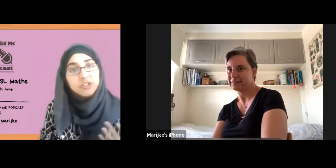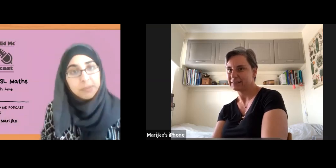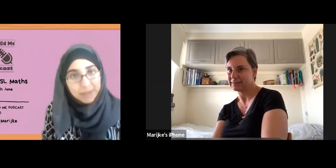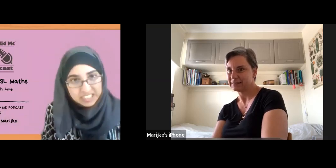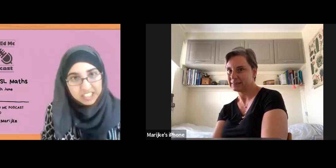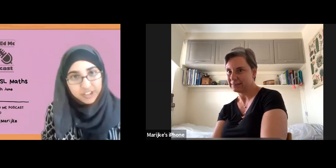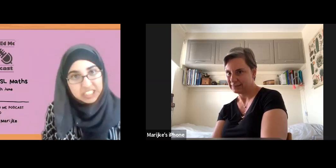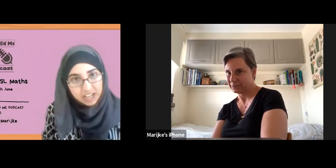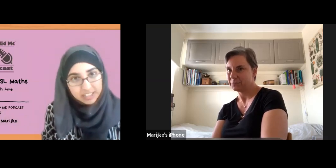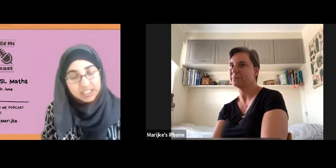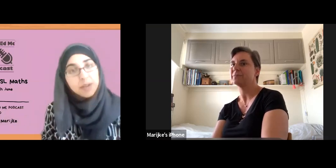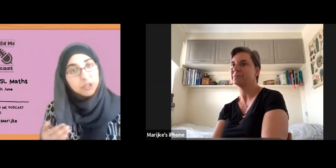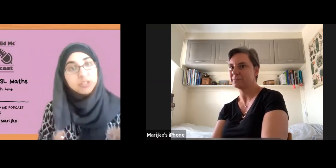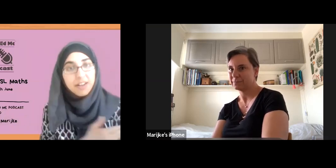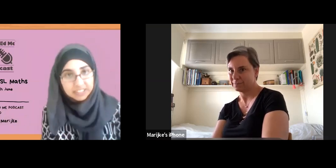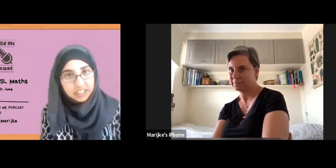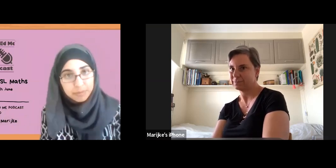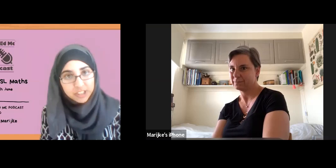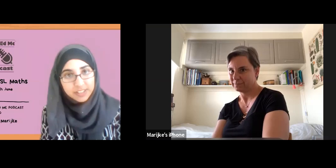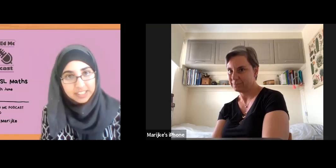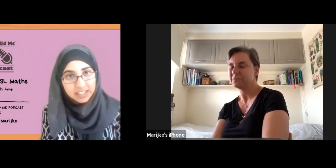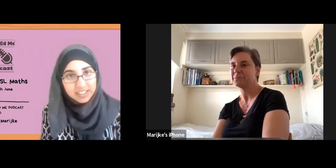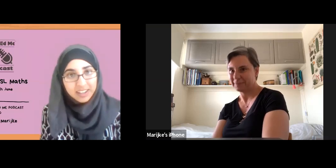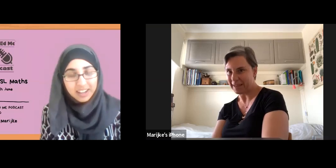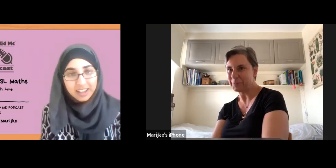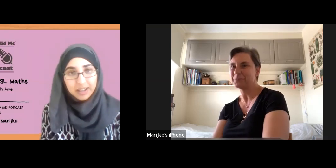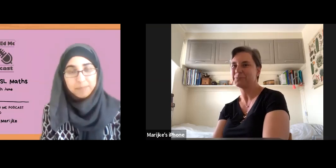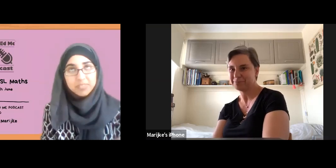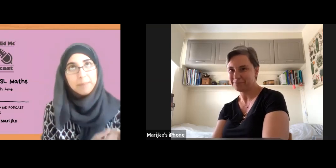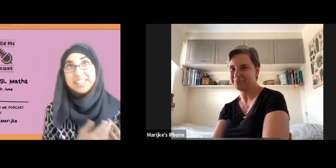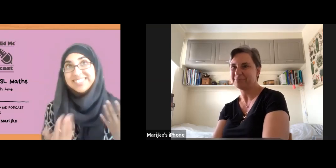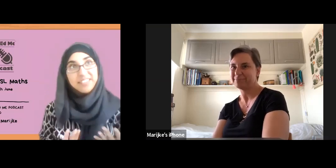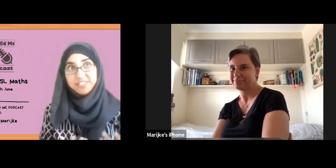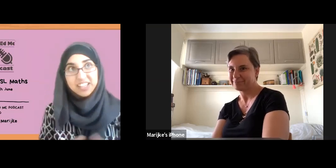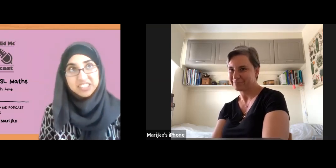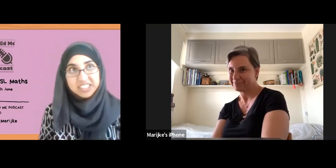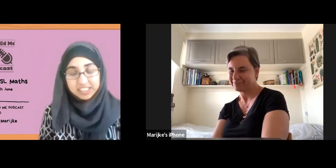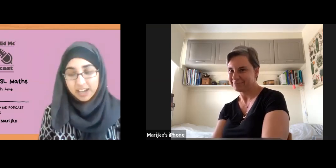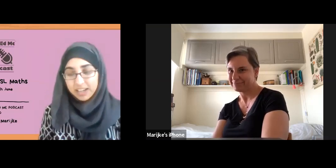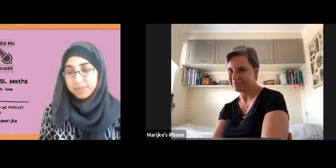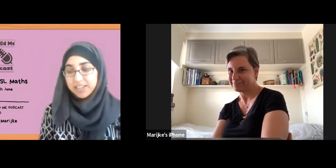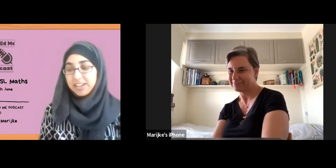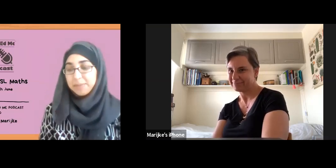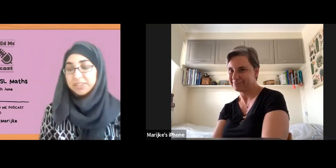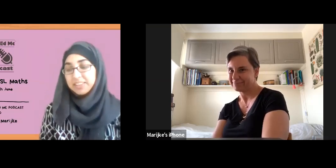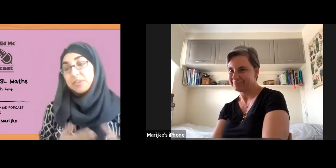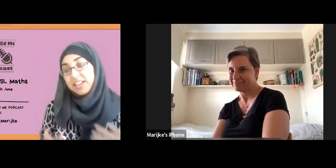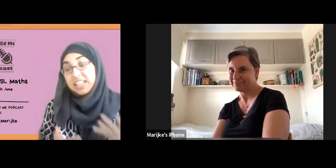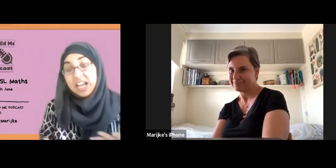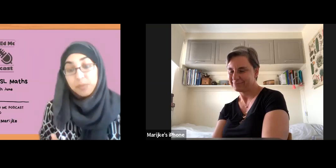some basic on the side, but you'd have an interpreter in there. But they didn't have any vacancies at the time, but they was like, that's how we